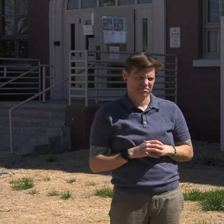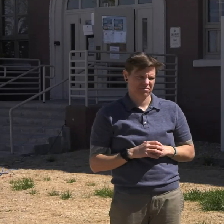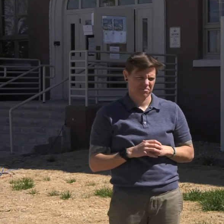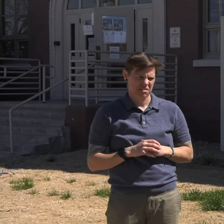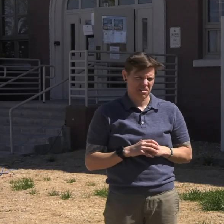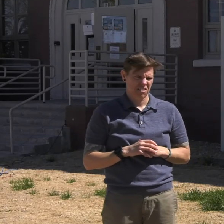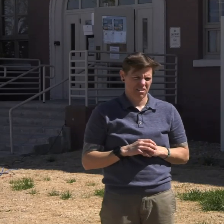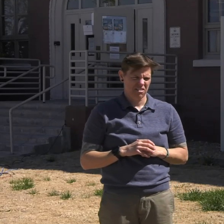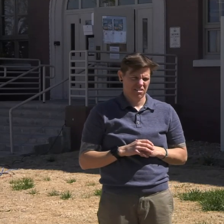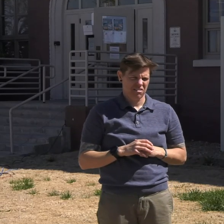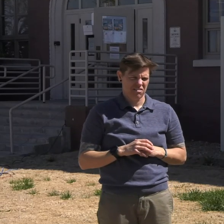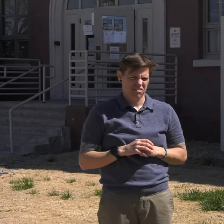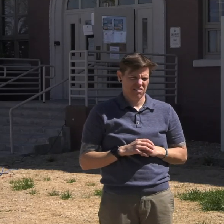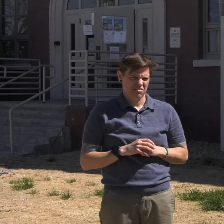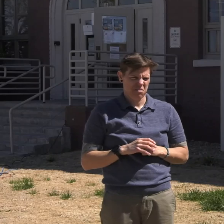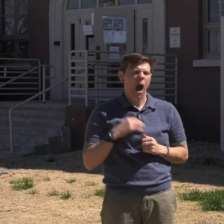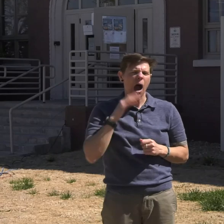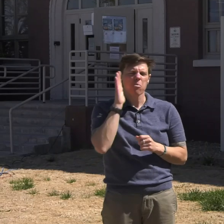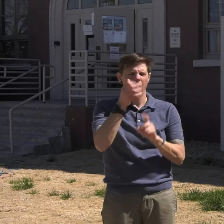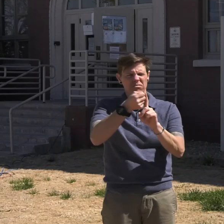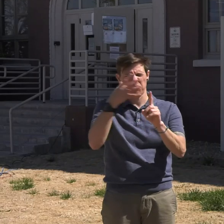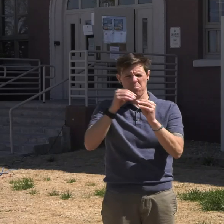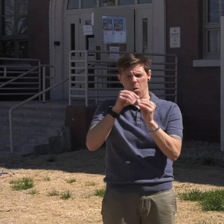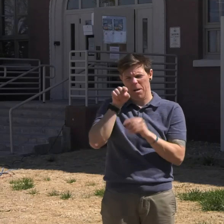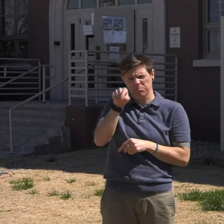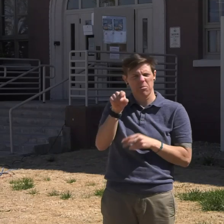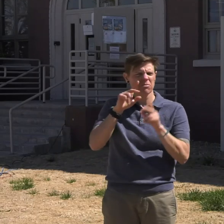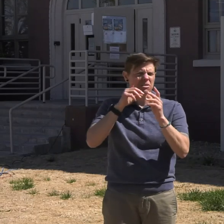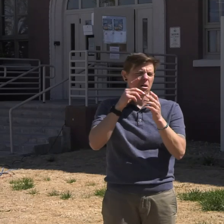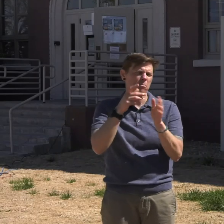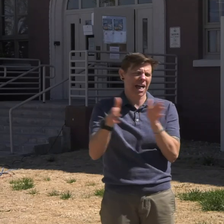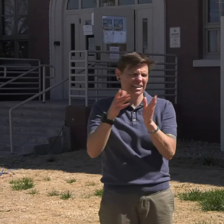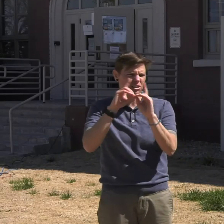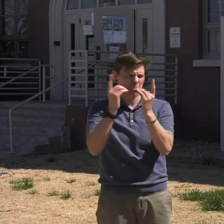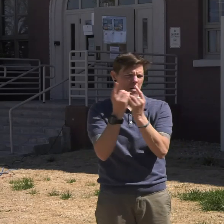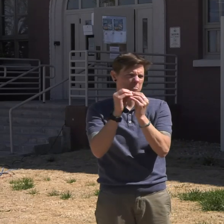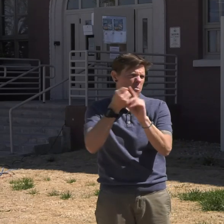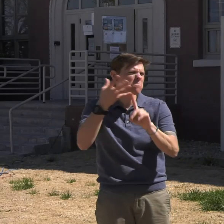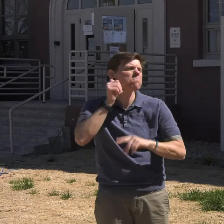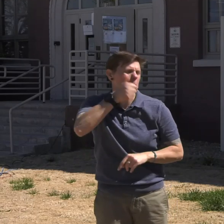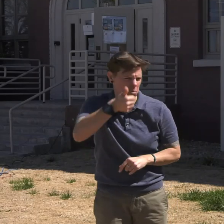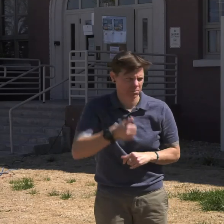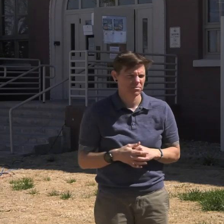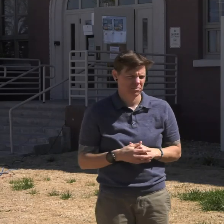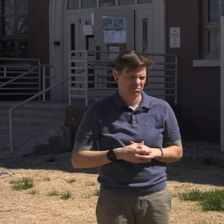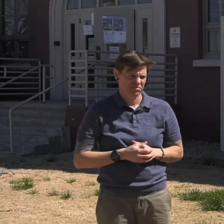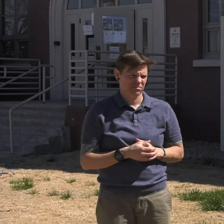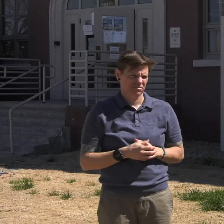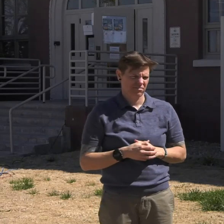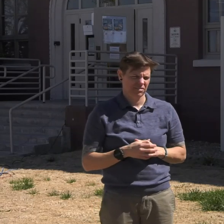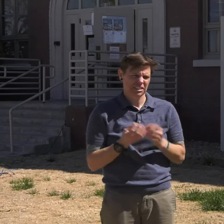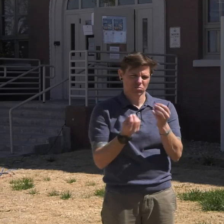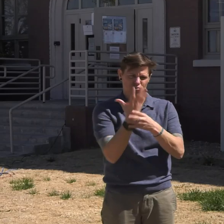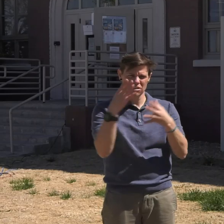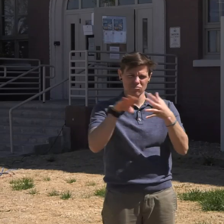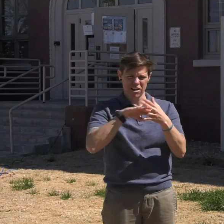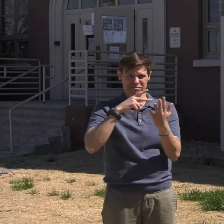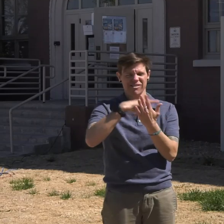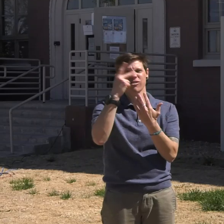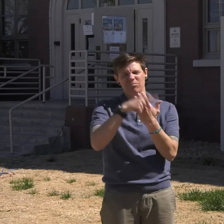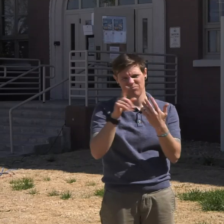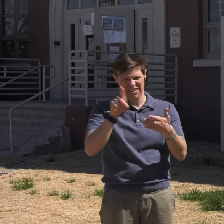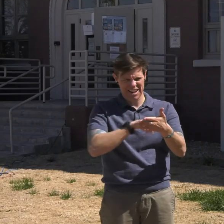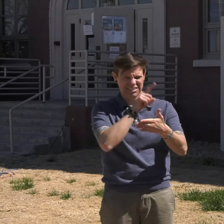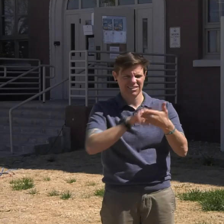our planning department. Our spring break programming is now also officially canceled, so Maya's Farm Camp